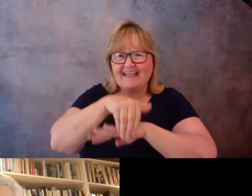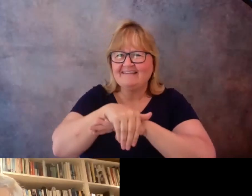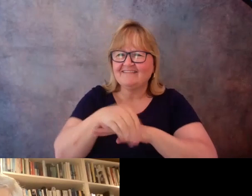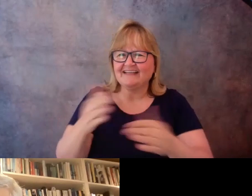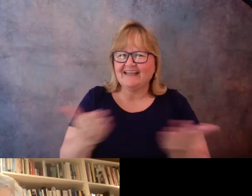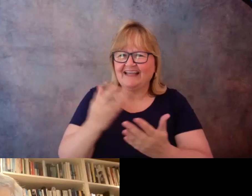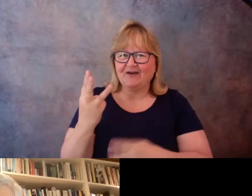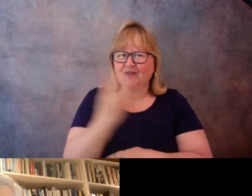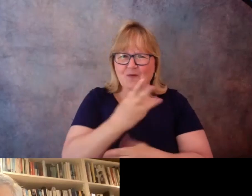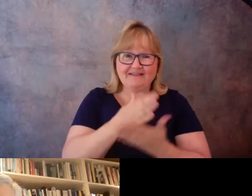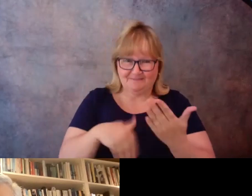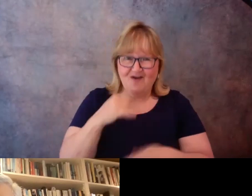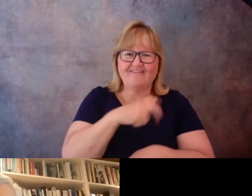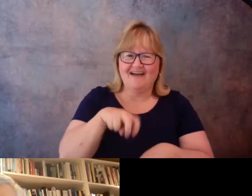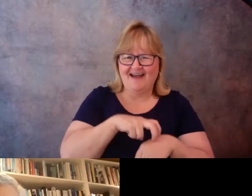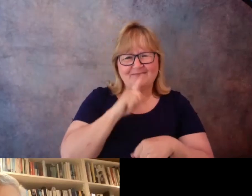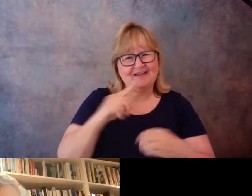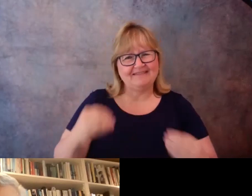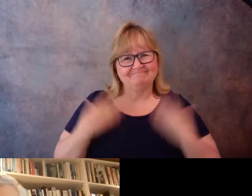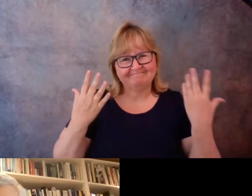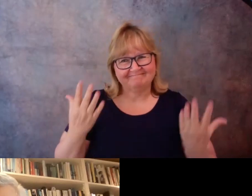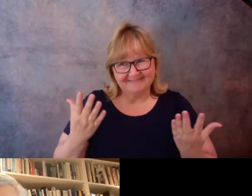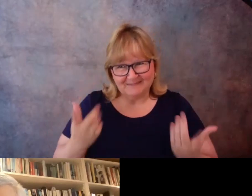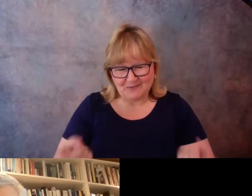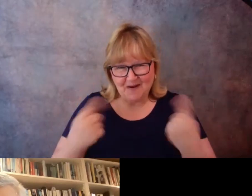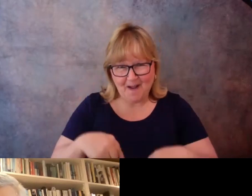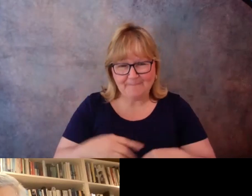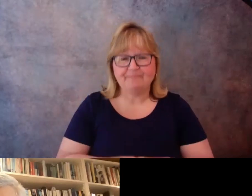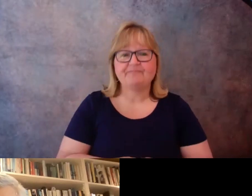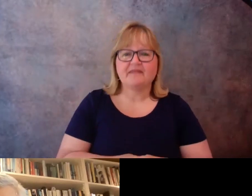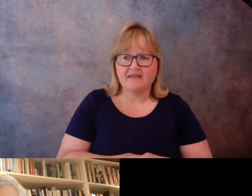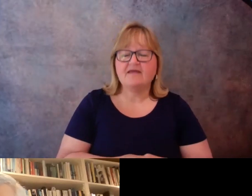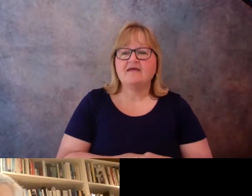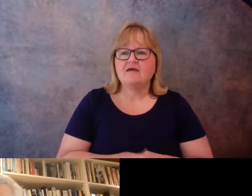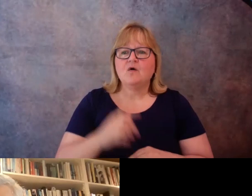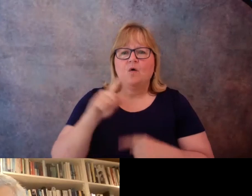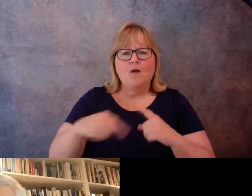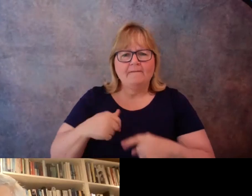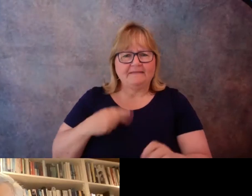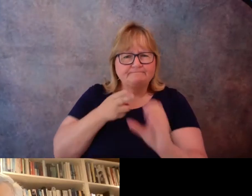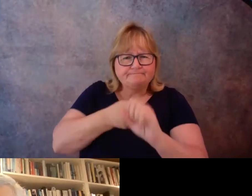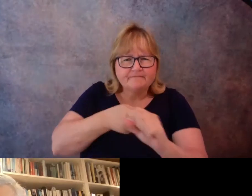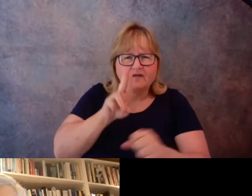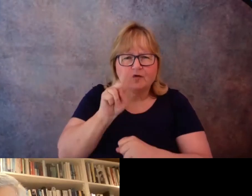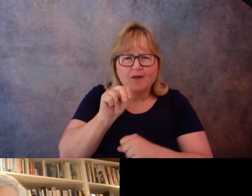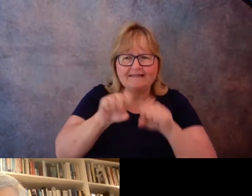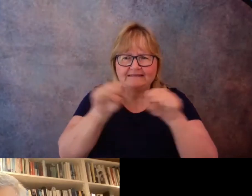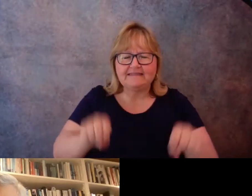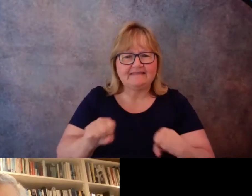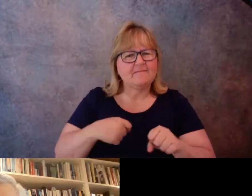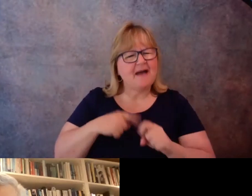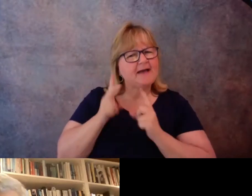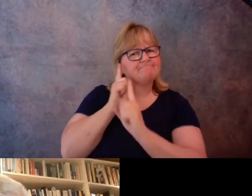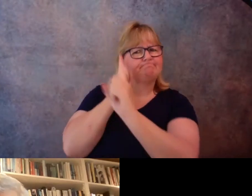I'm really delighted to be with you. When I came on board in the UN system, I said one of the things I want to